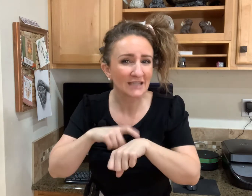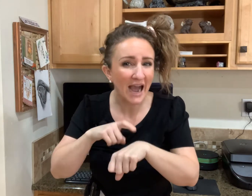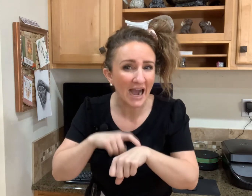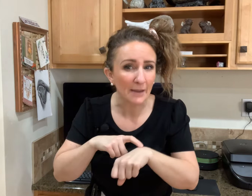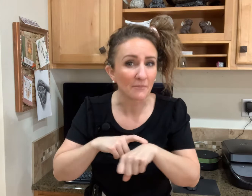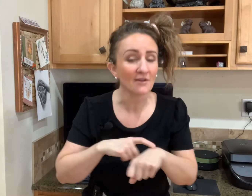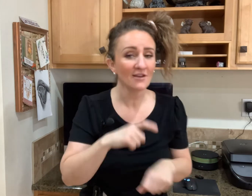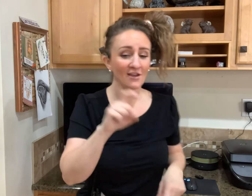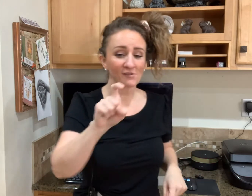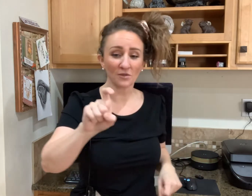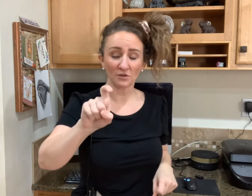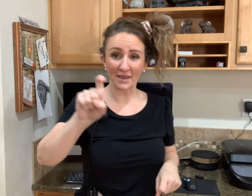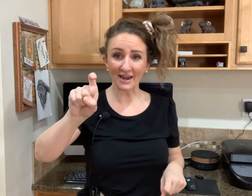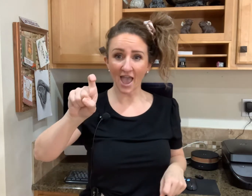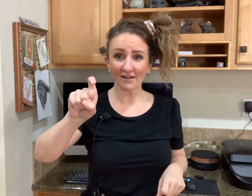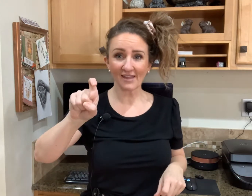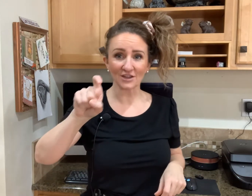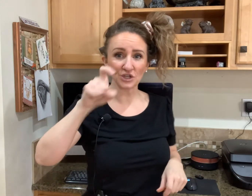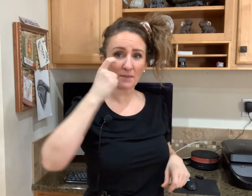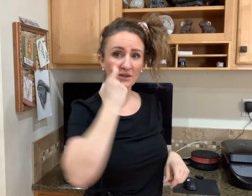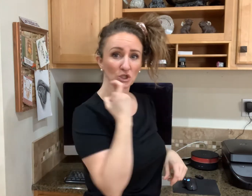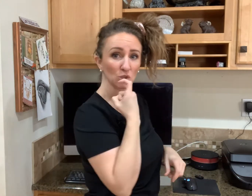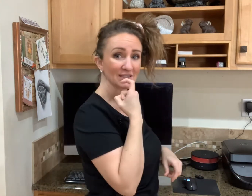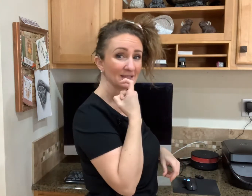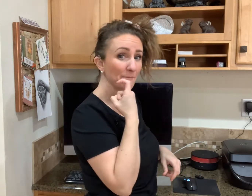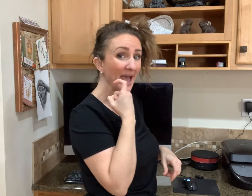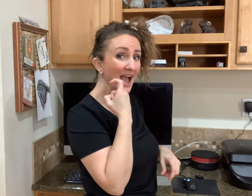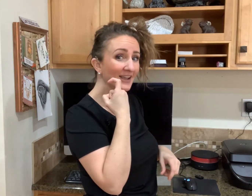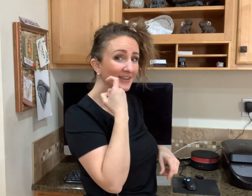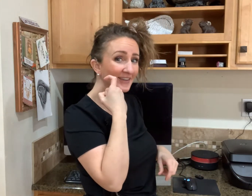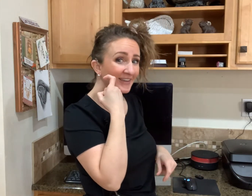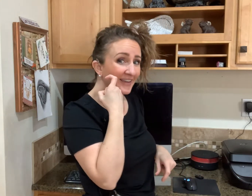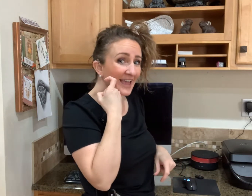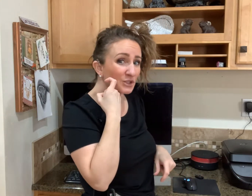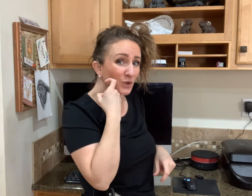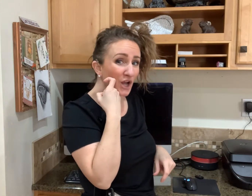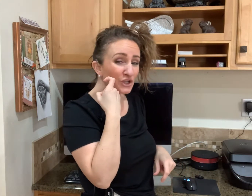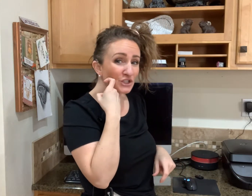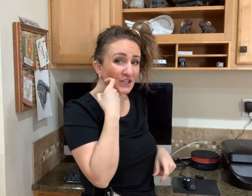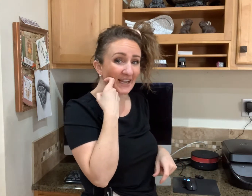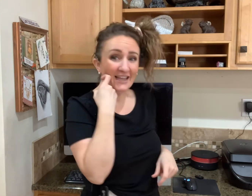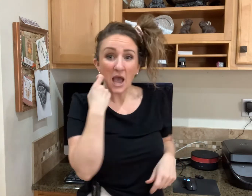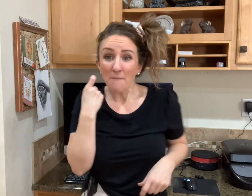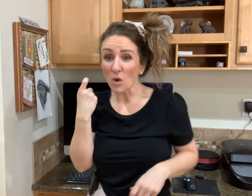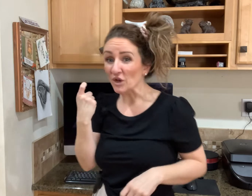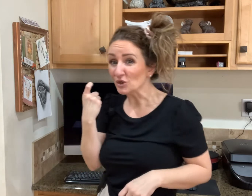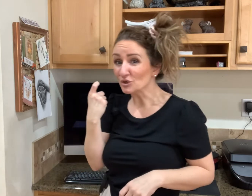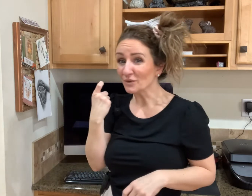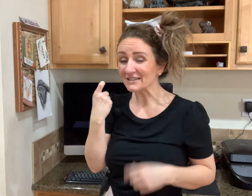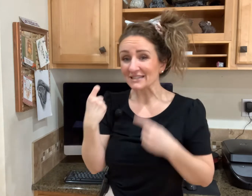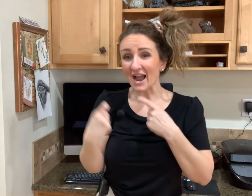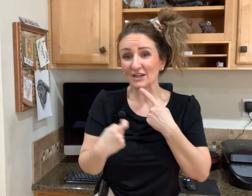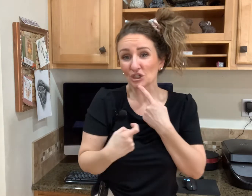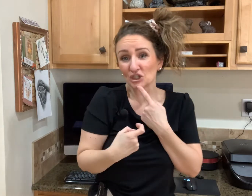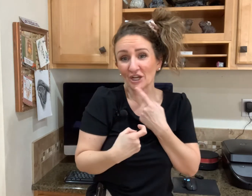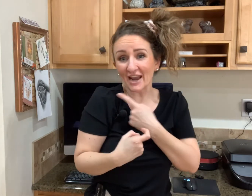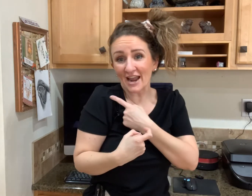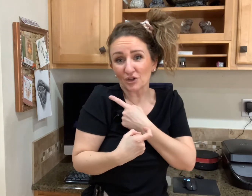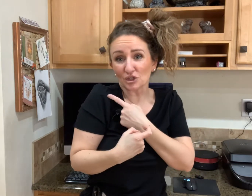time. So that you make an X hand shape and you twist it back and do it on your cheek. But when you do this sign, your chin and your shoulder